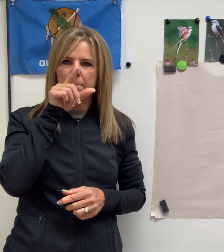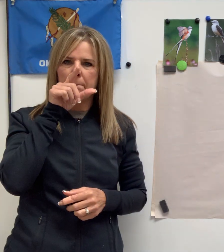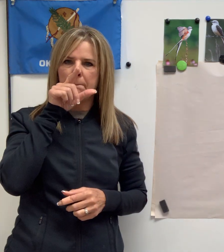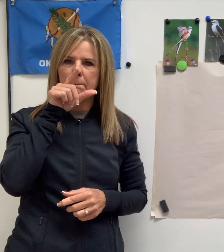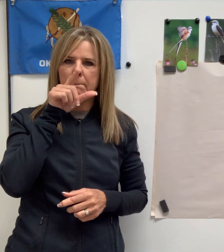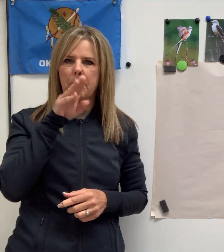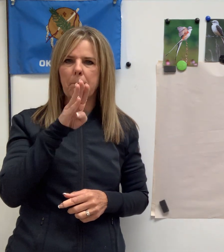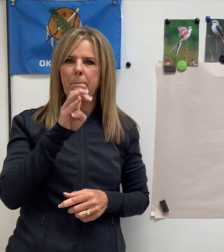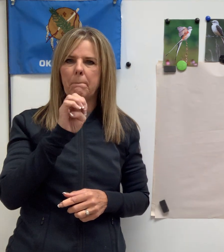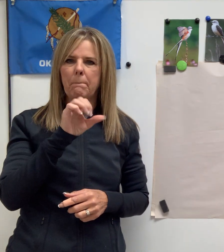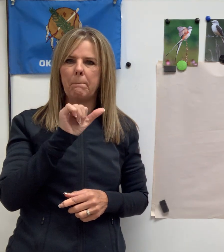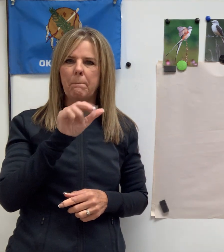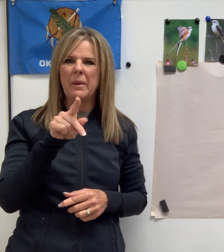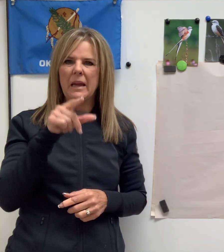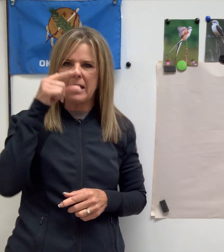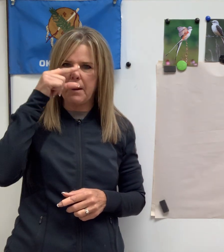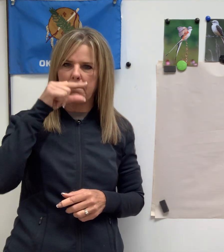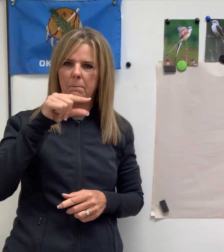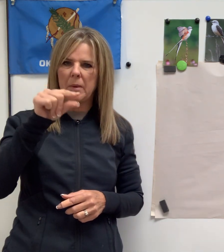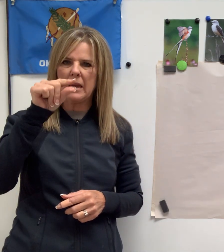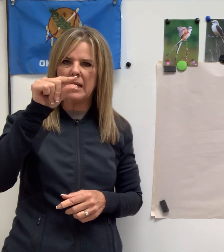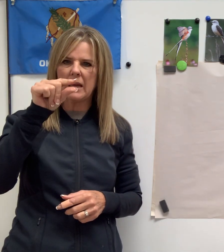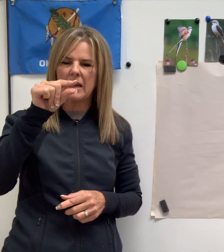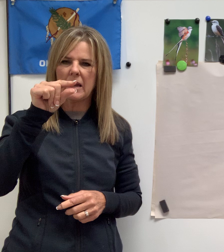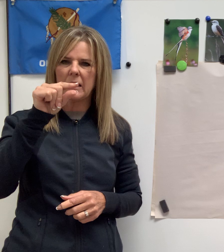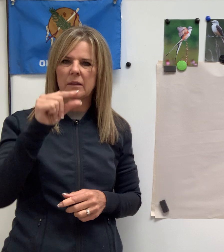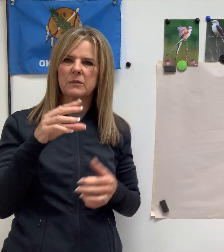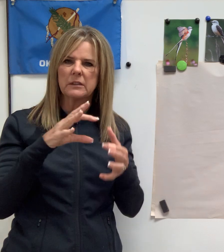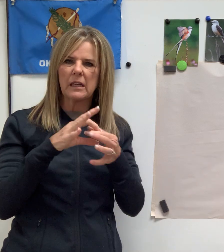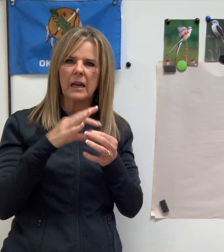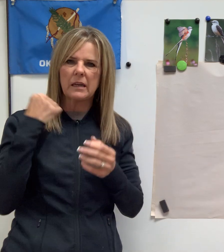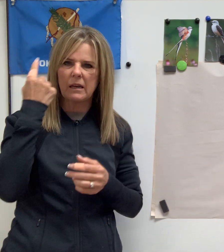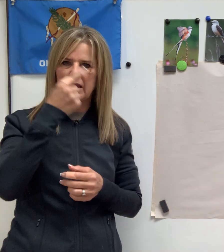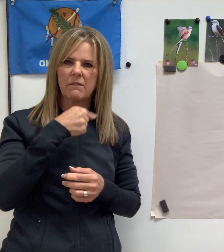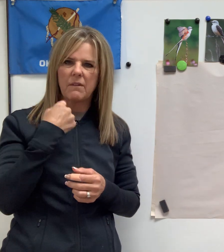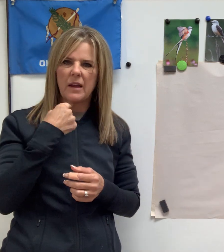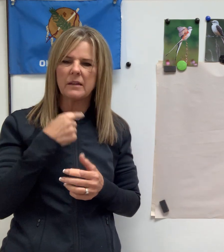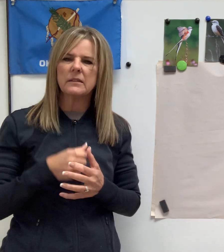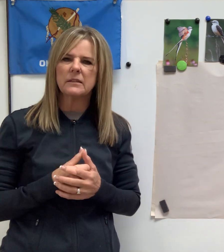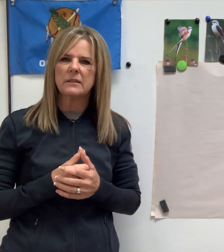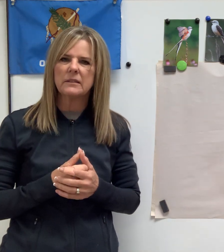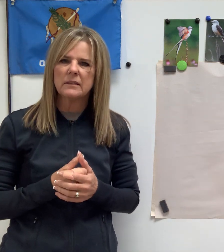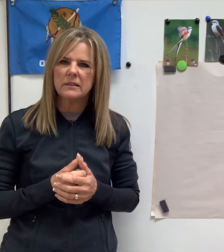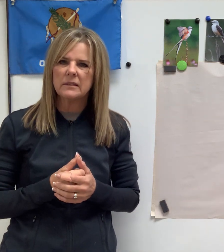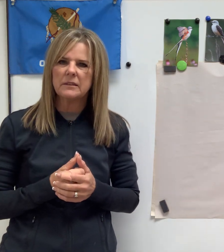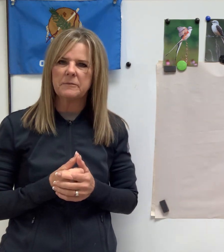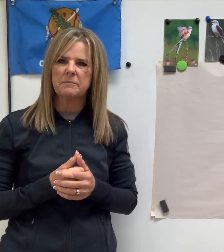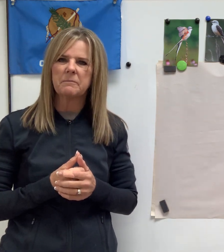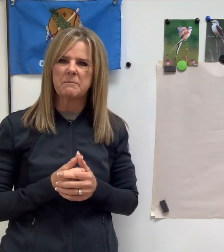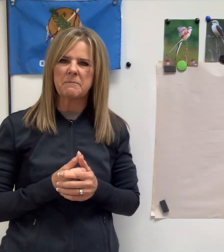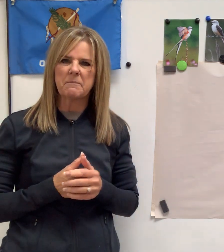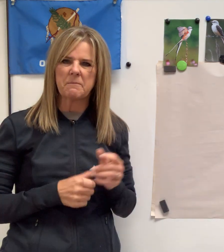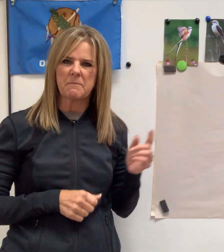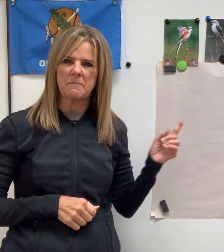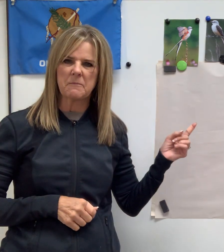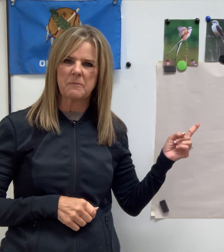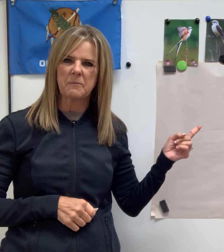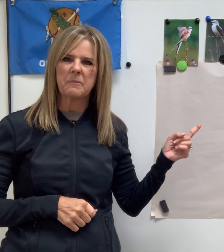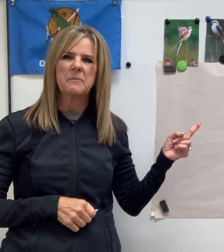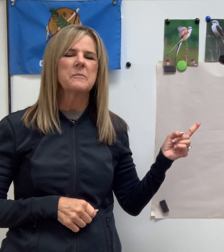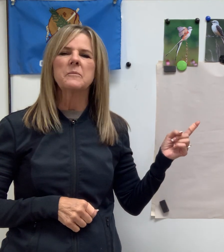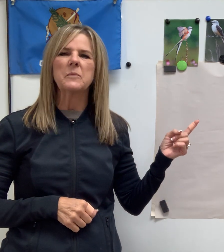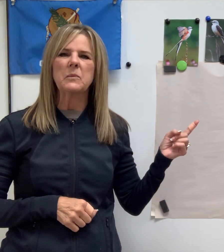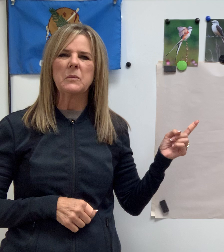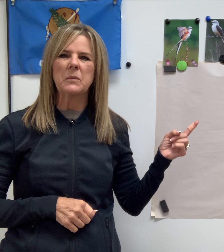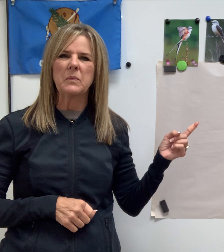We are gonna make the line where the beak is connected to the face. We're gonna make that line first, and then we'll draw the beak sticking out.